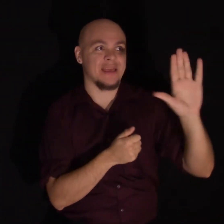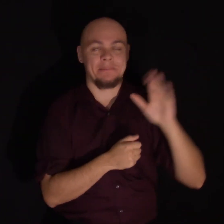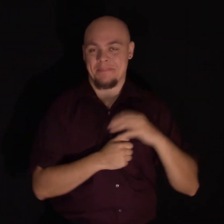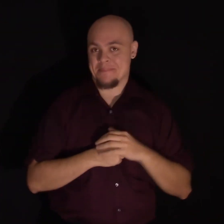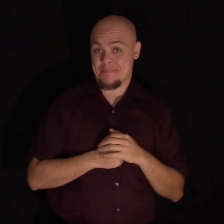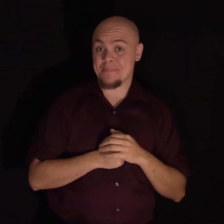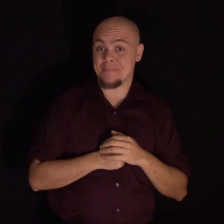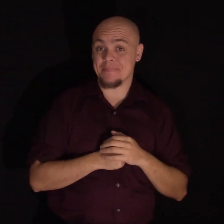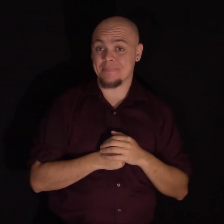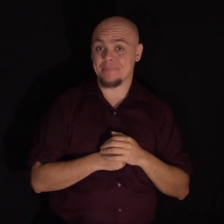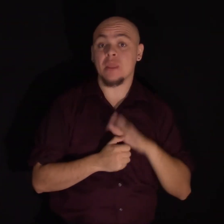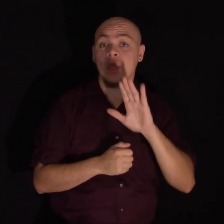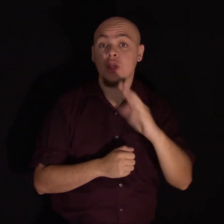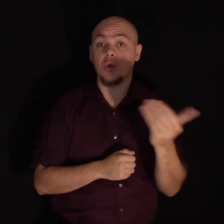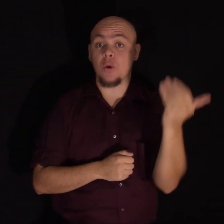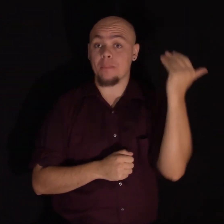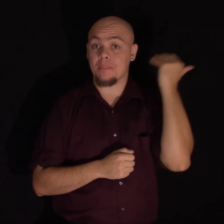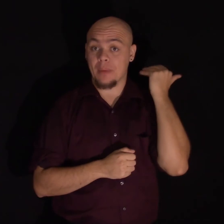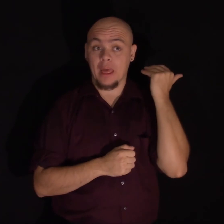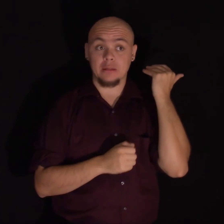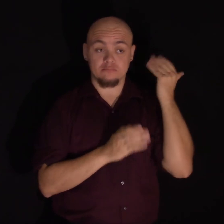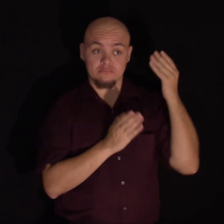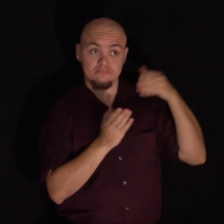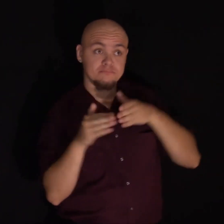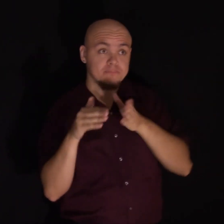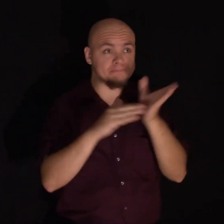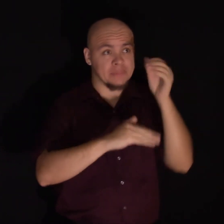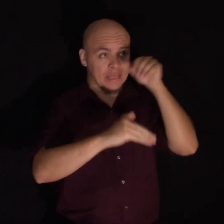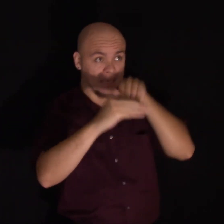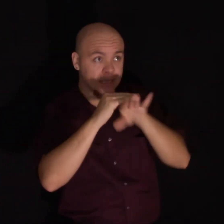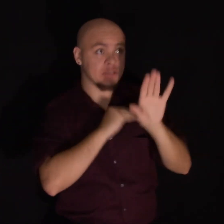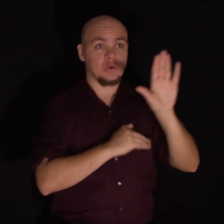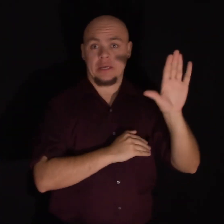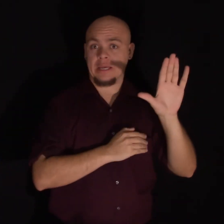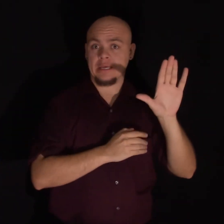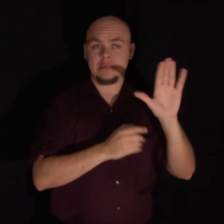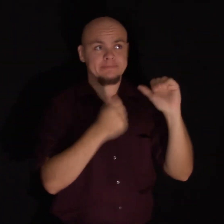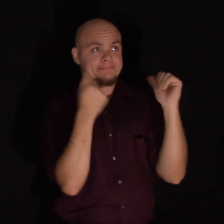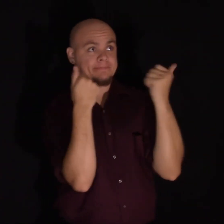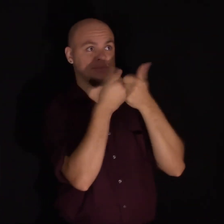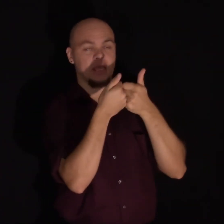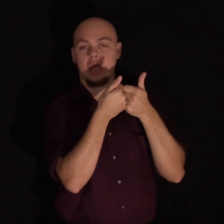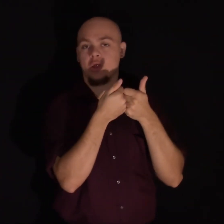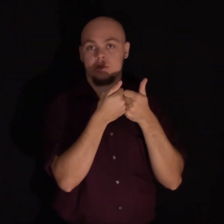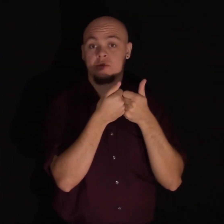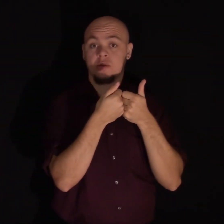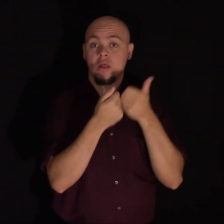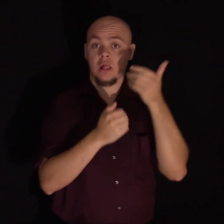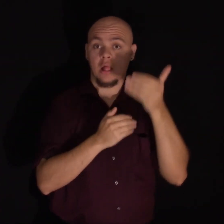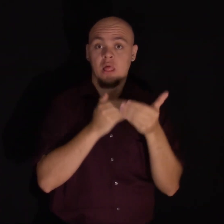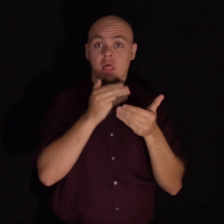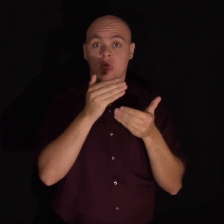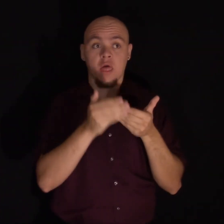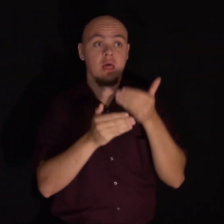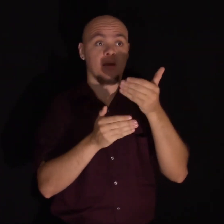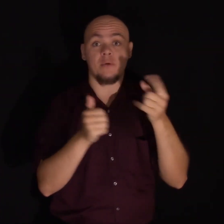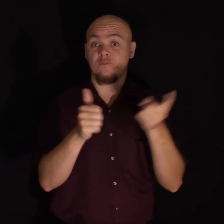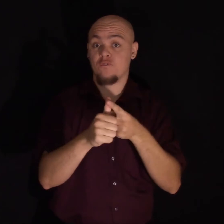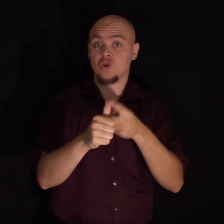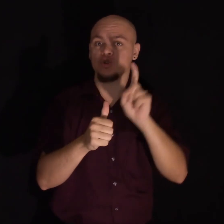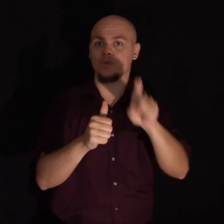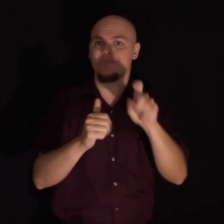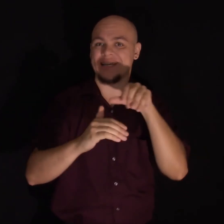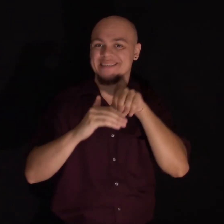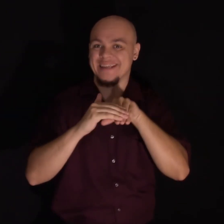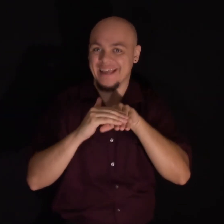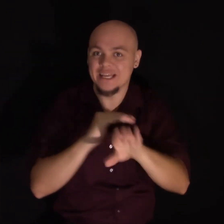And yes, your path into the arena must be a challenge. And in order to do that, you gotta enter the arena. That's where the